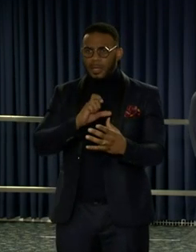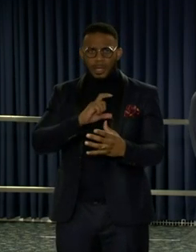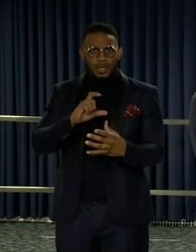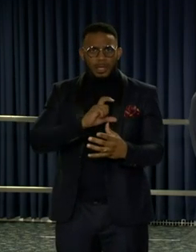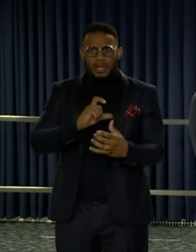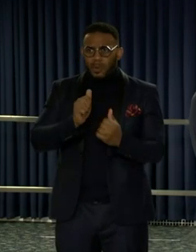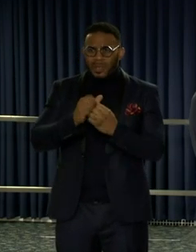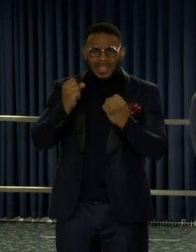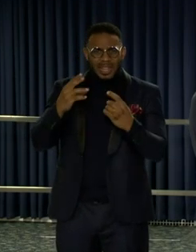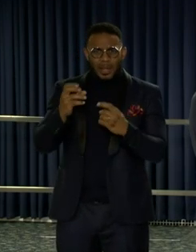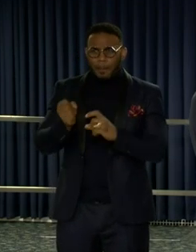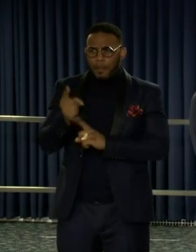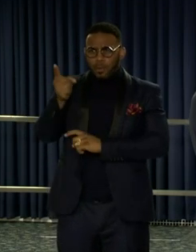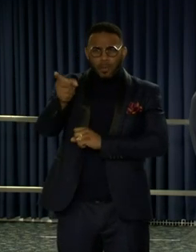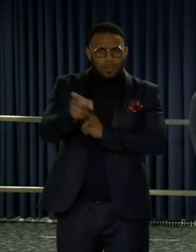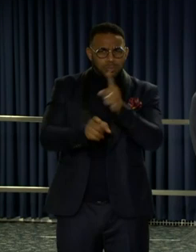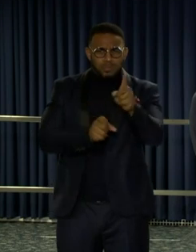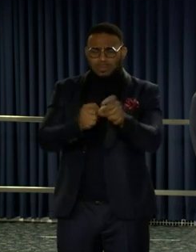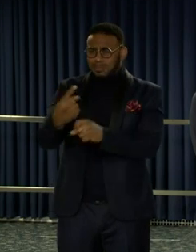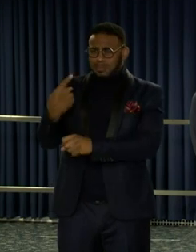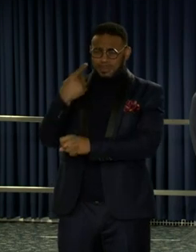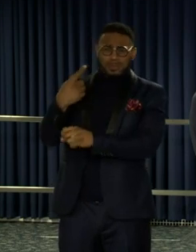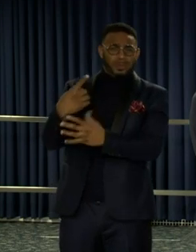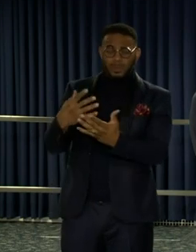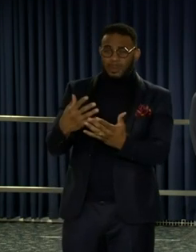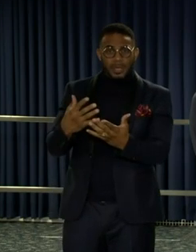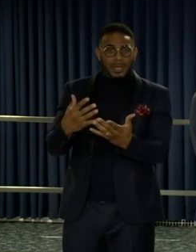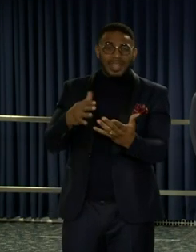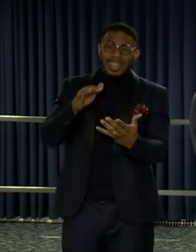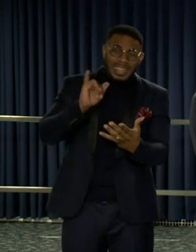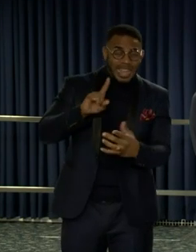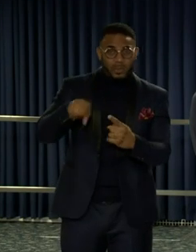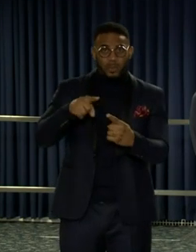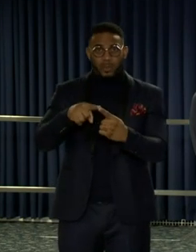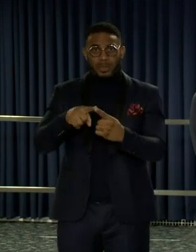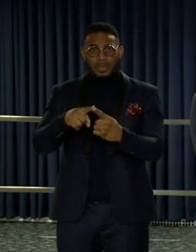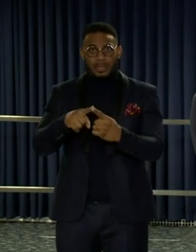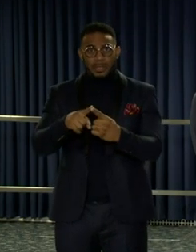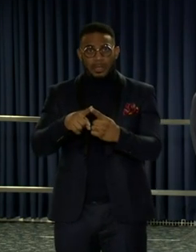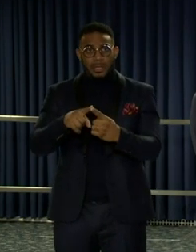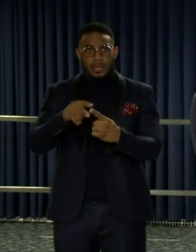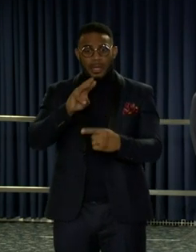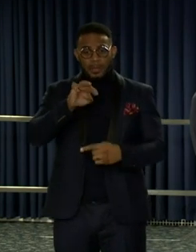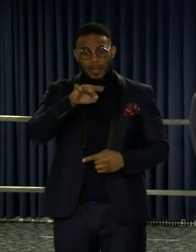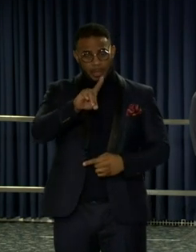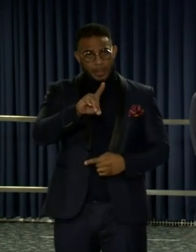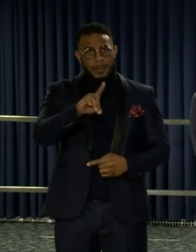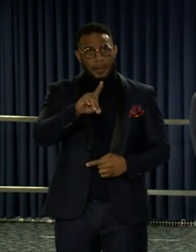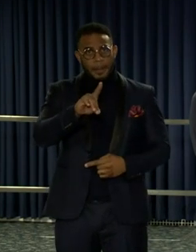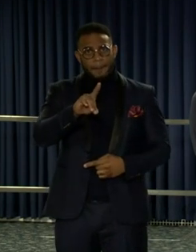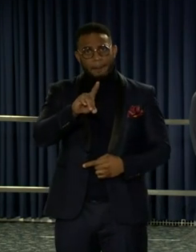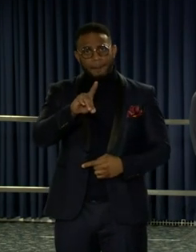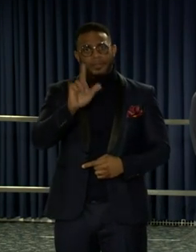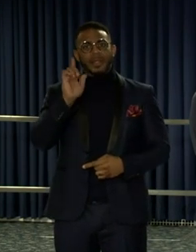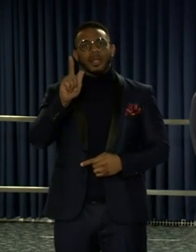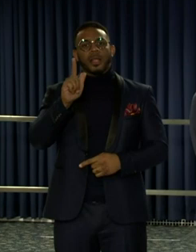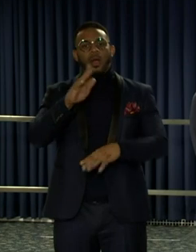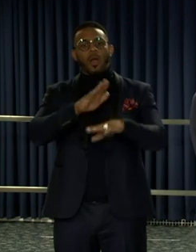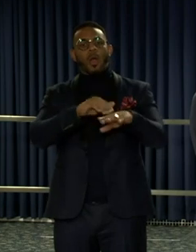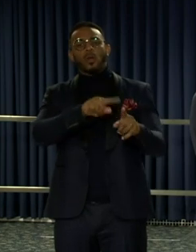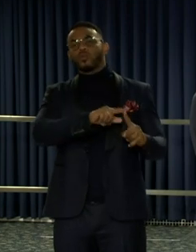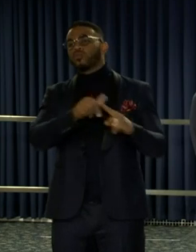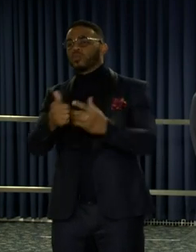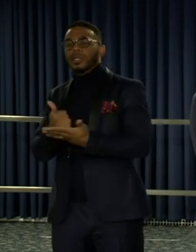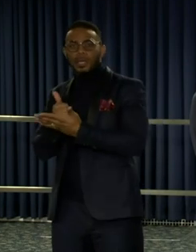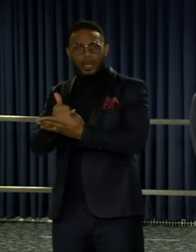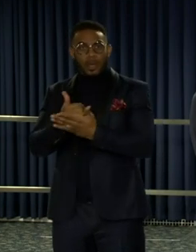of projectiles, etc. That's when the Metropolitan Police Department later on was called to